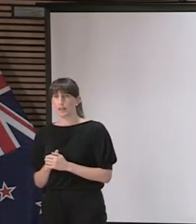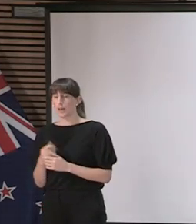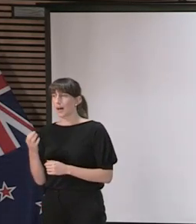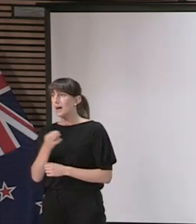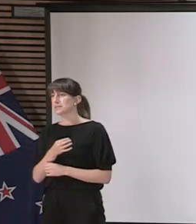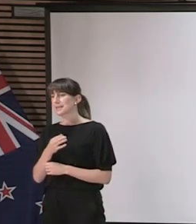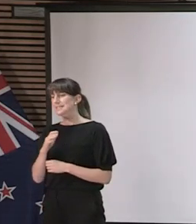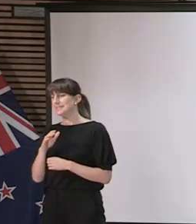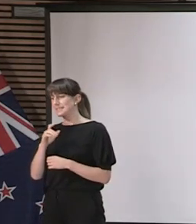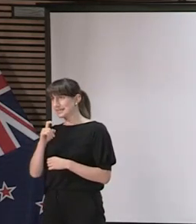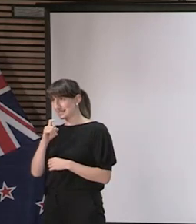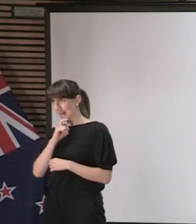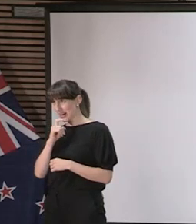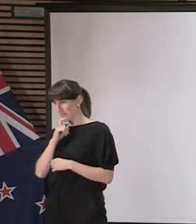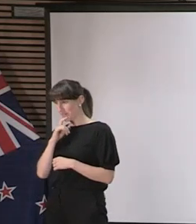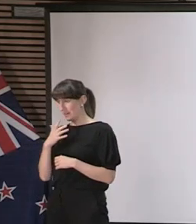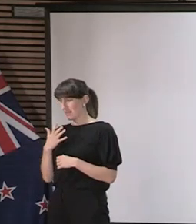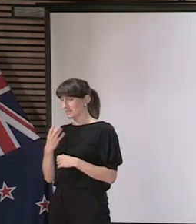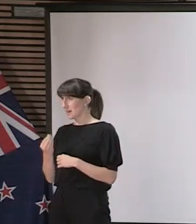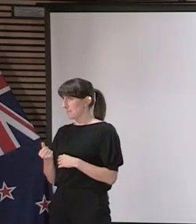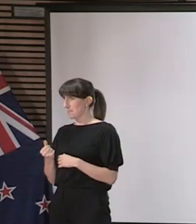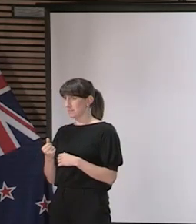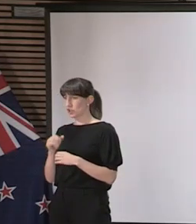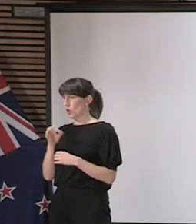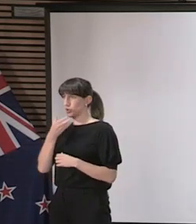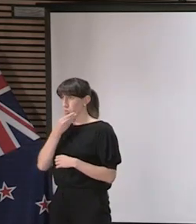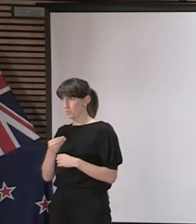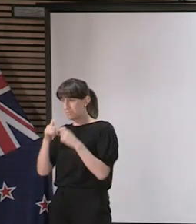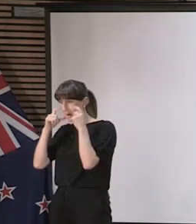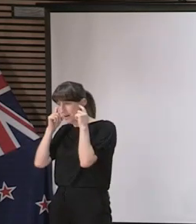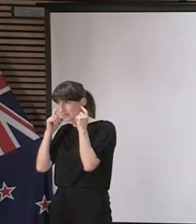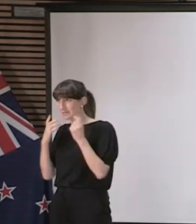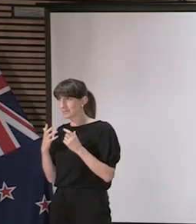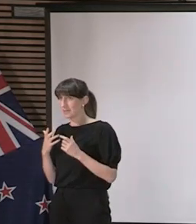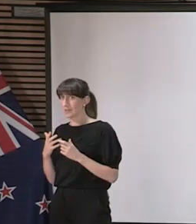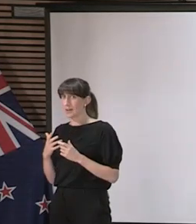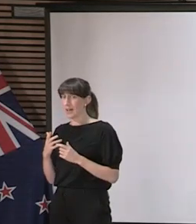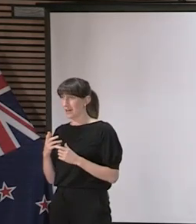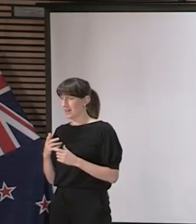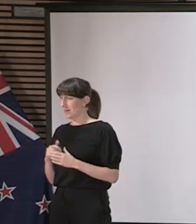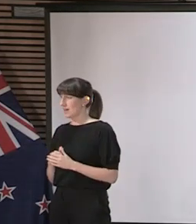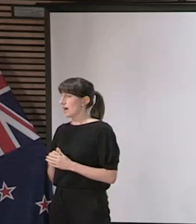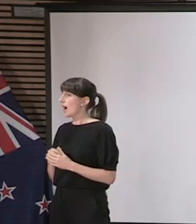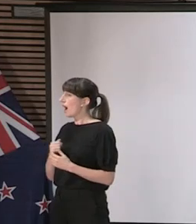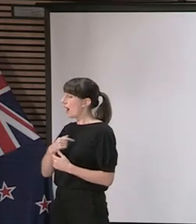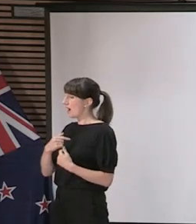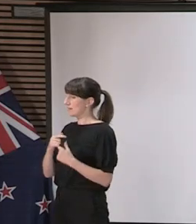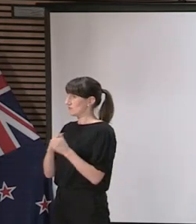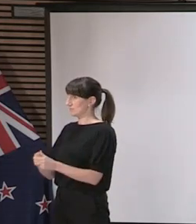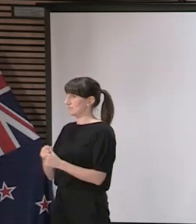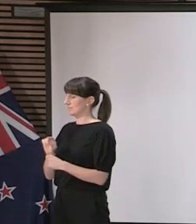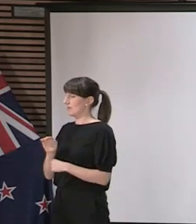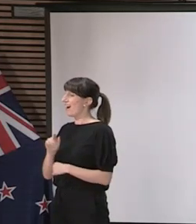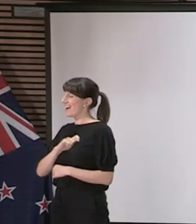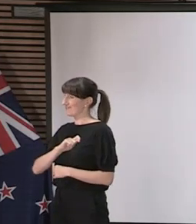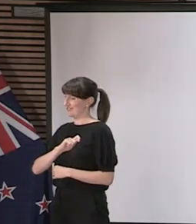to? I trust DHB managers to do their job in clinical situations with the best clinical advice, which they do